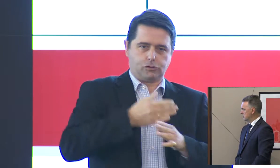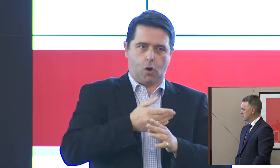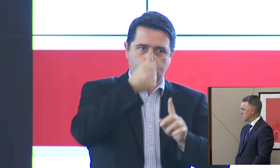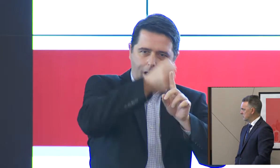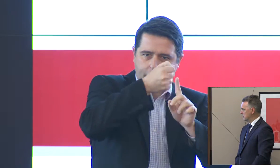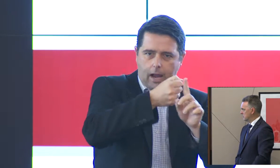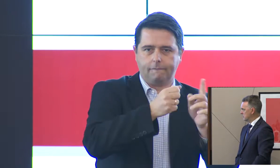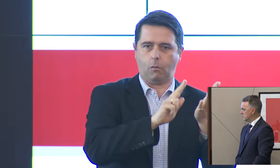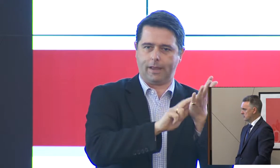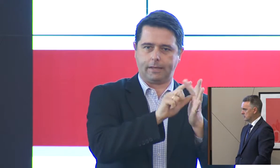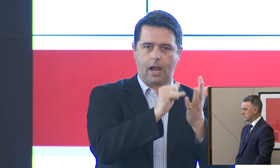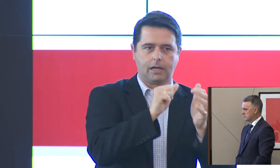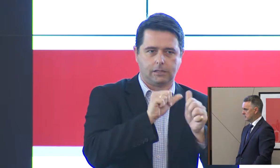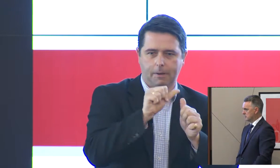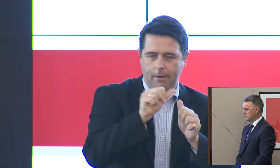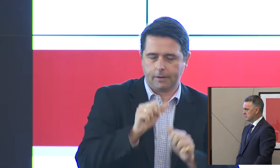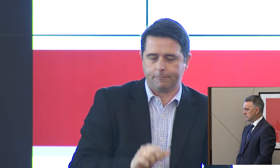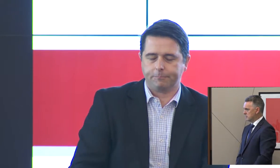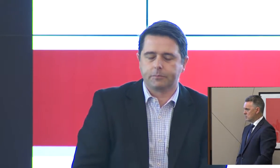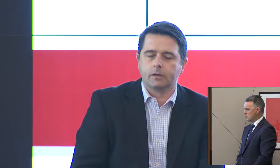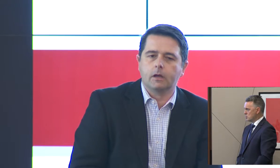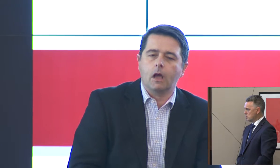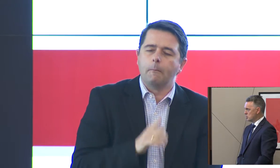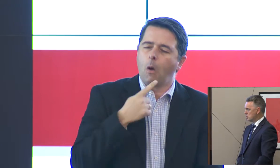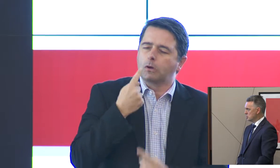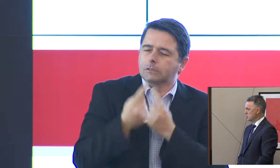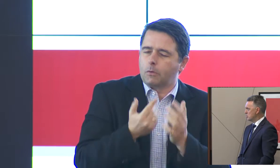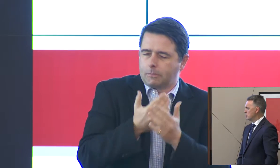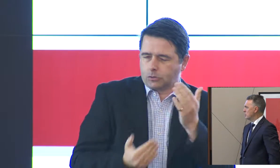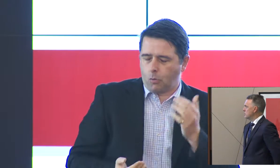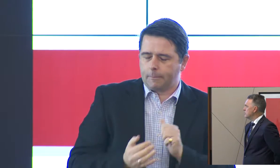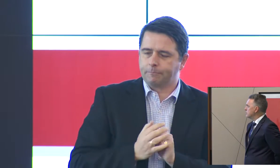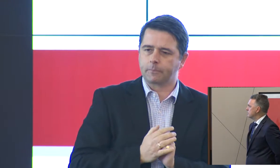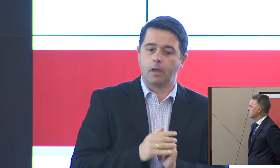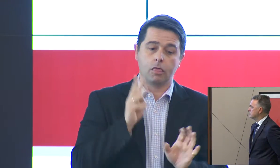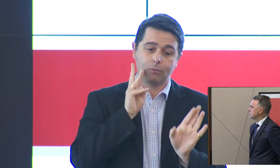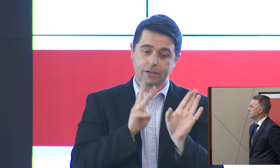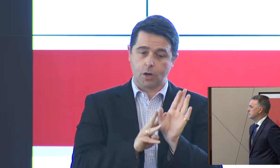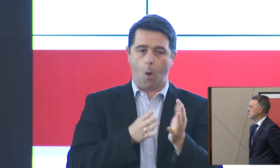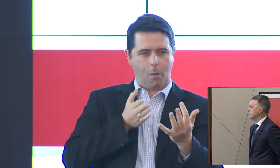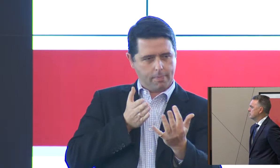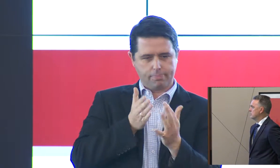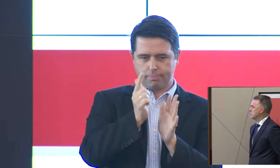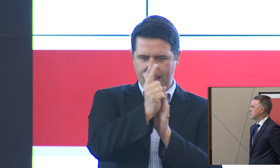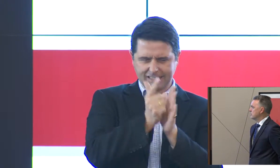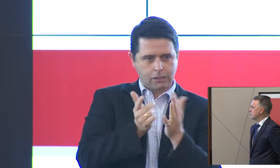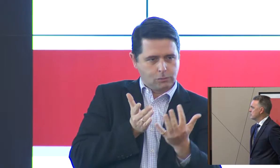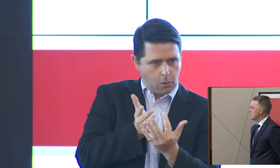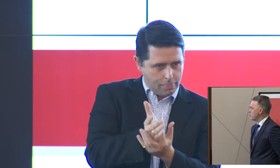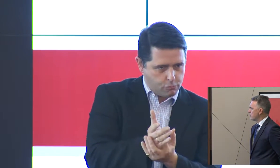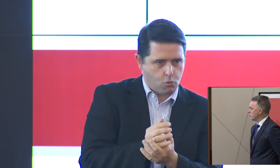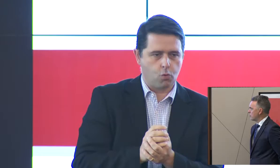that we had that support to ensure that the support for NDIS would be so much stronger and much more robust. Anyway,